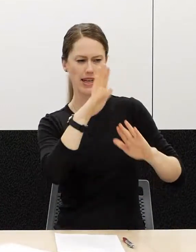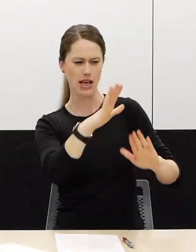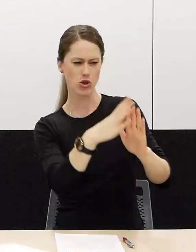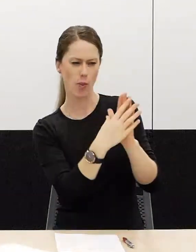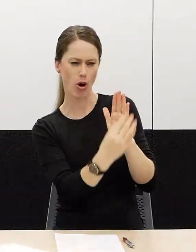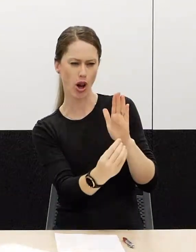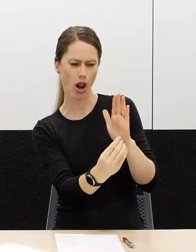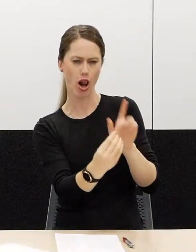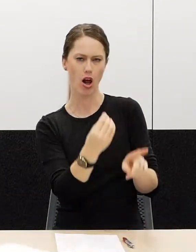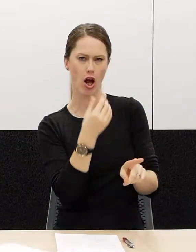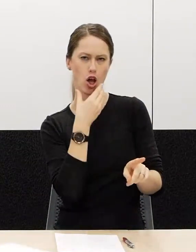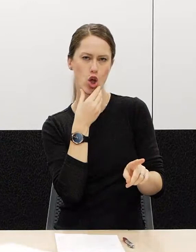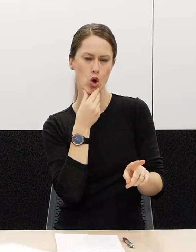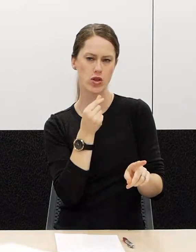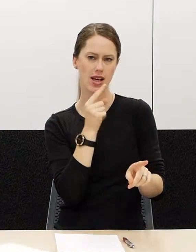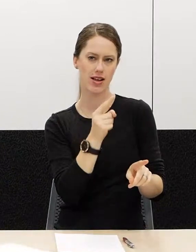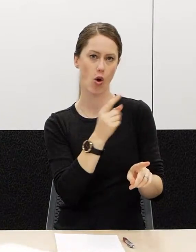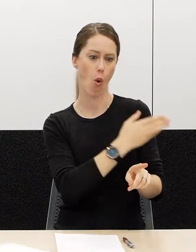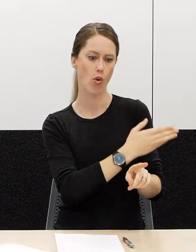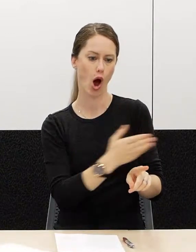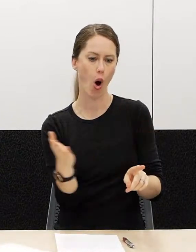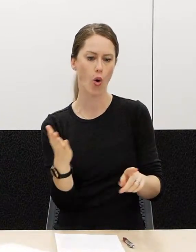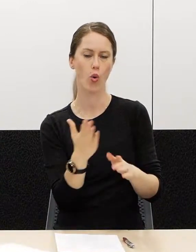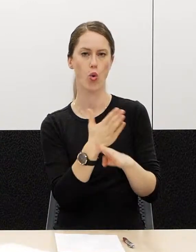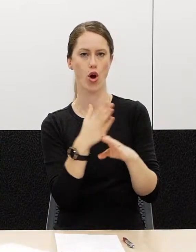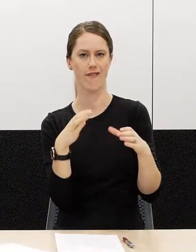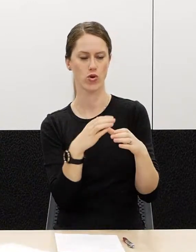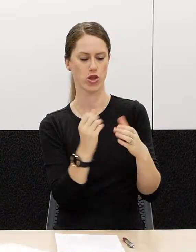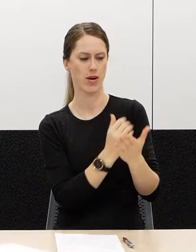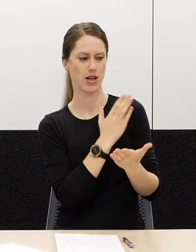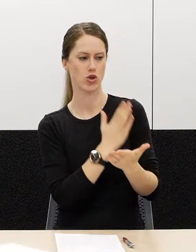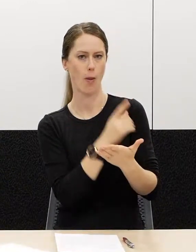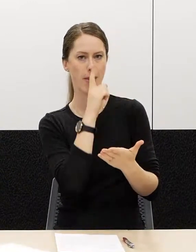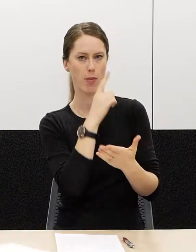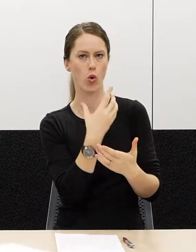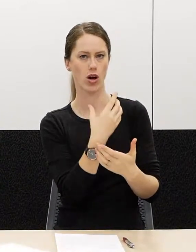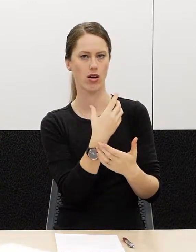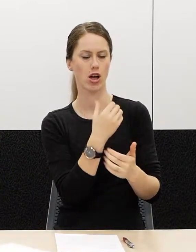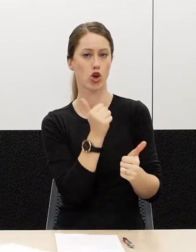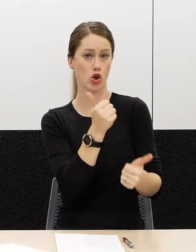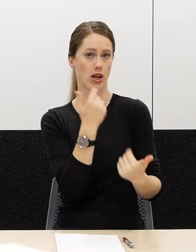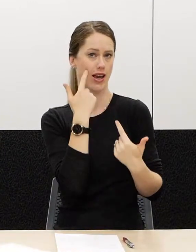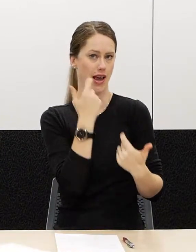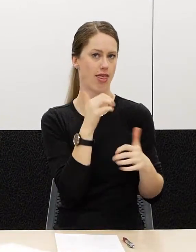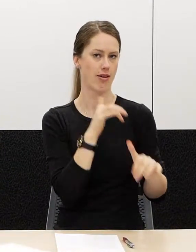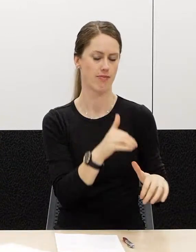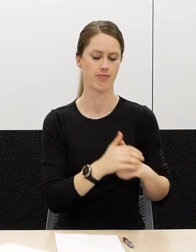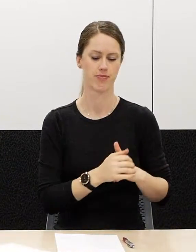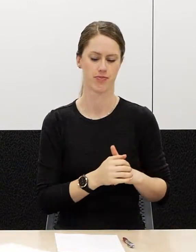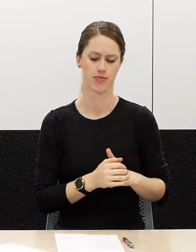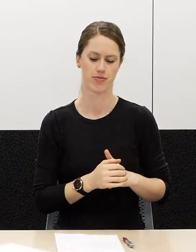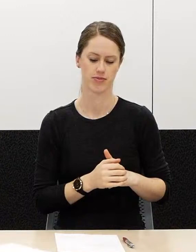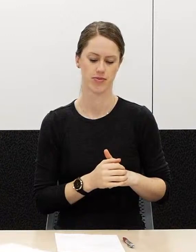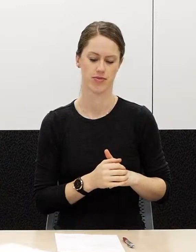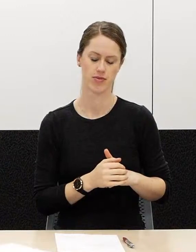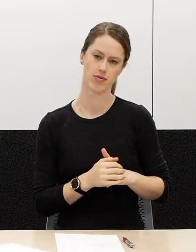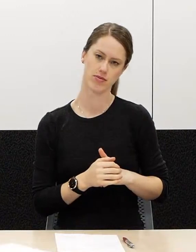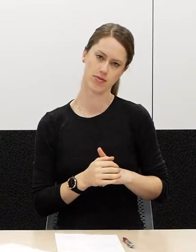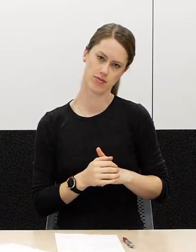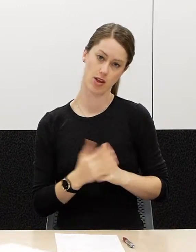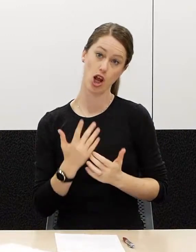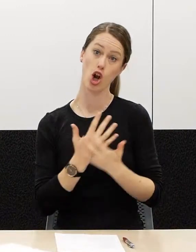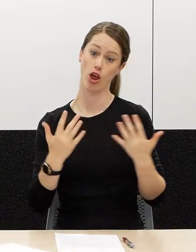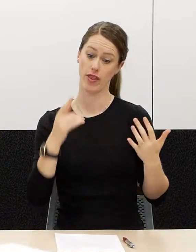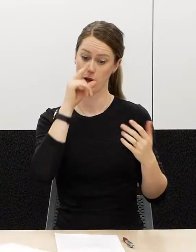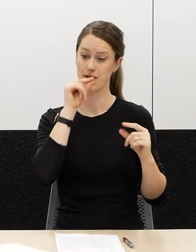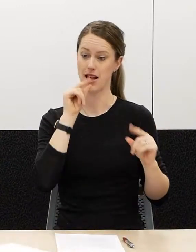and effectively using the entire workforce to ensure that people get good care. So I think there's a lot that can be done